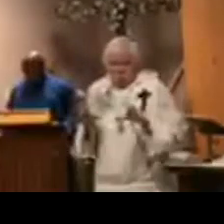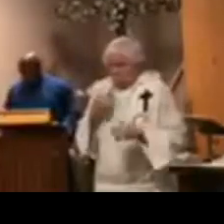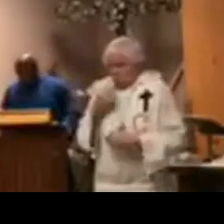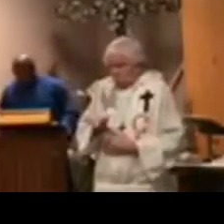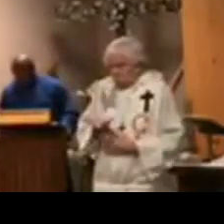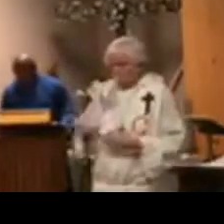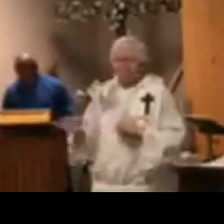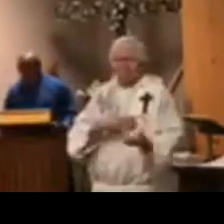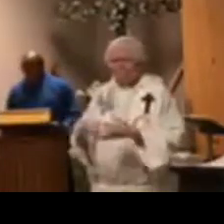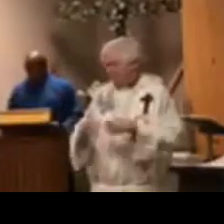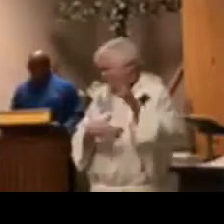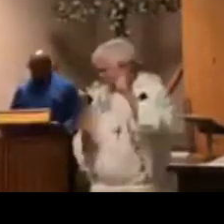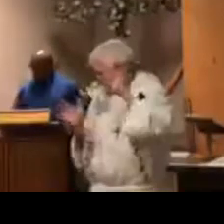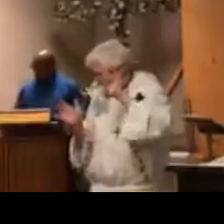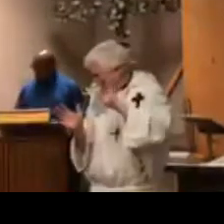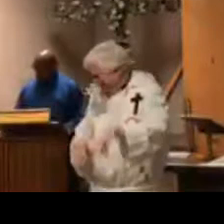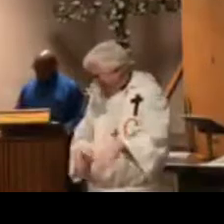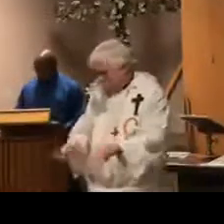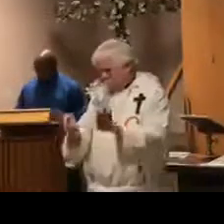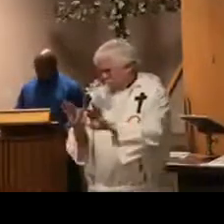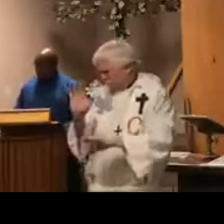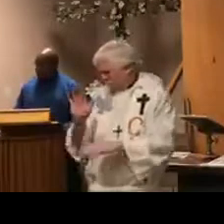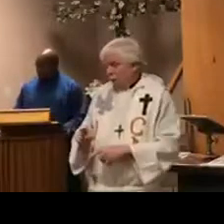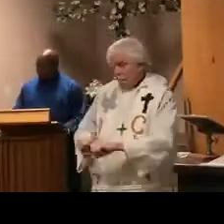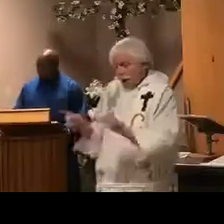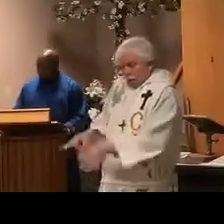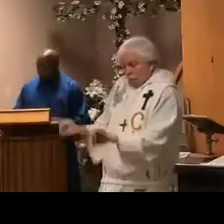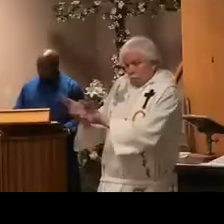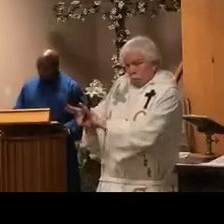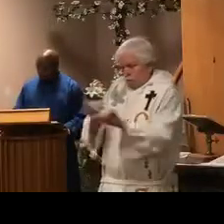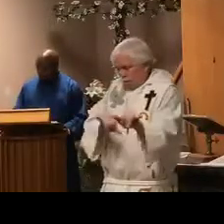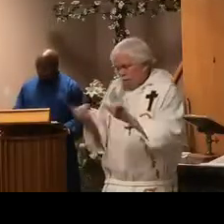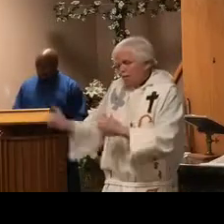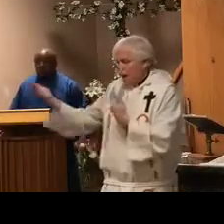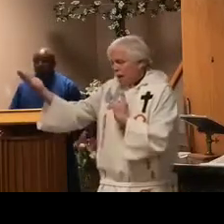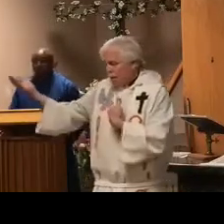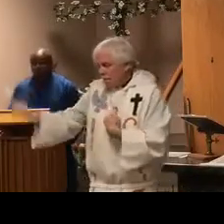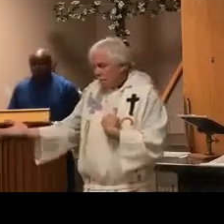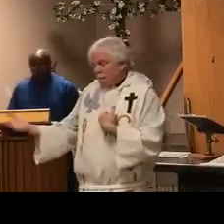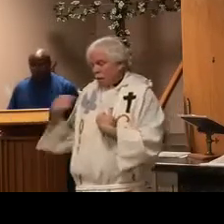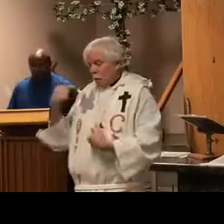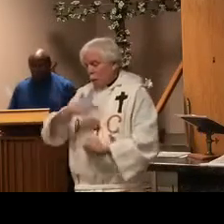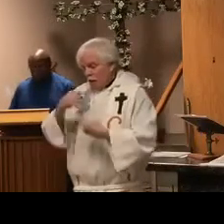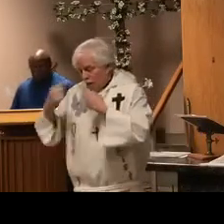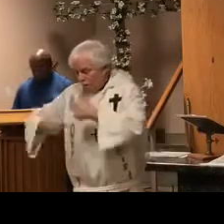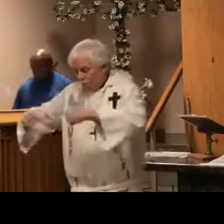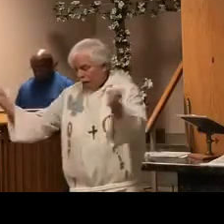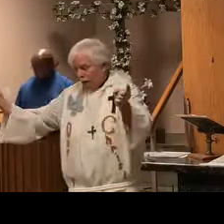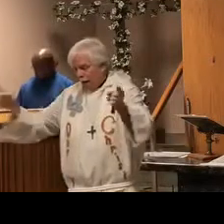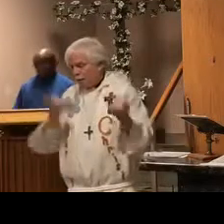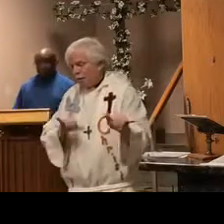The most important thing is that the faith in you believes the word proclaimed to you.